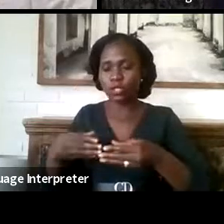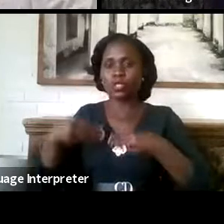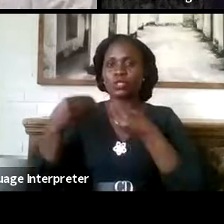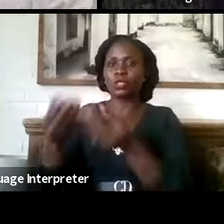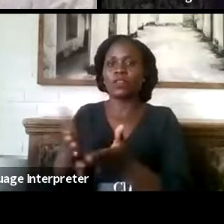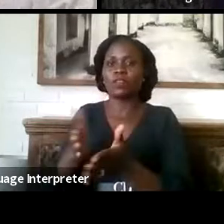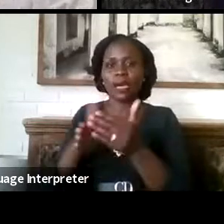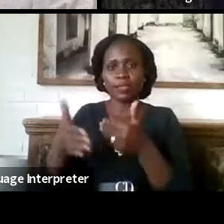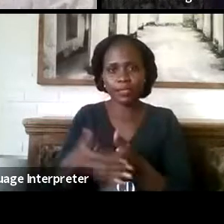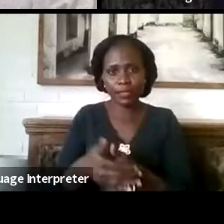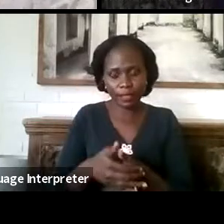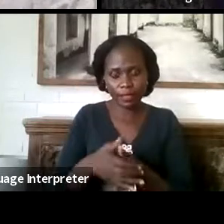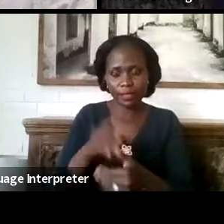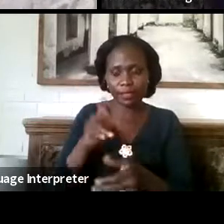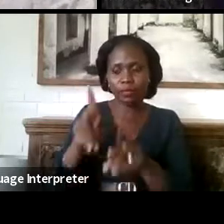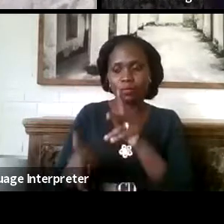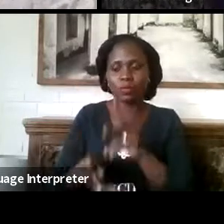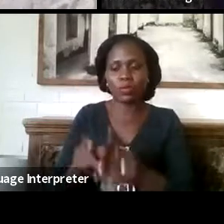disabilities,